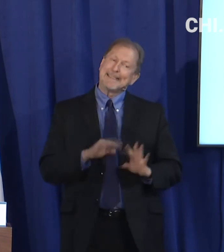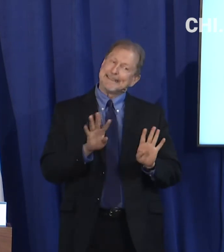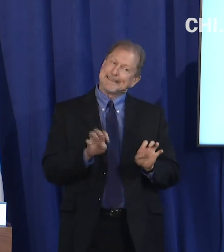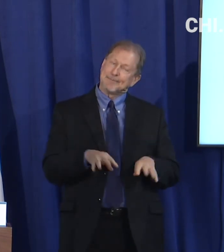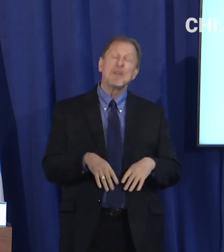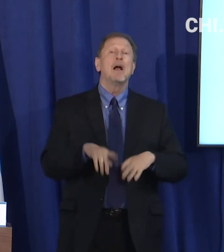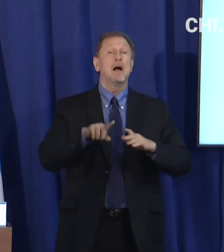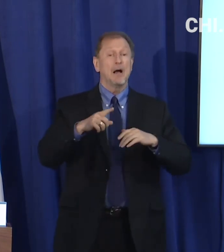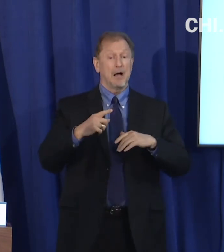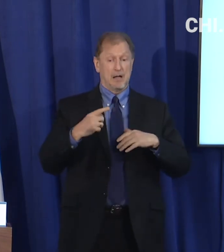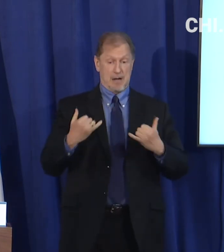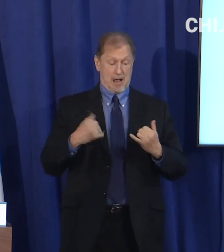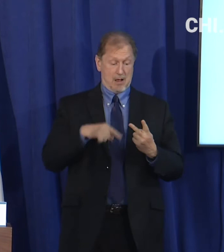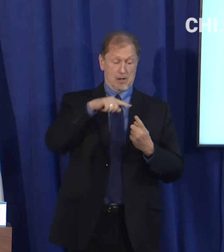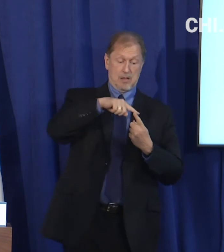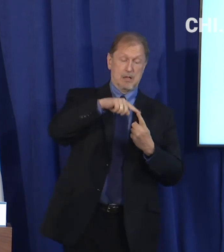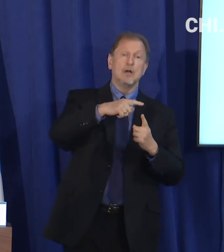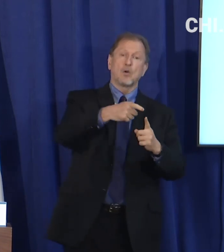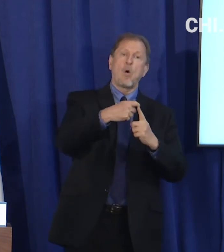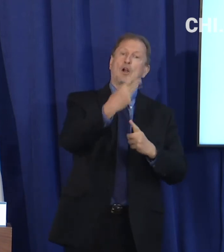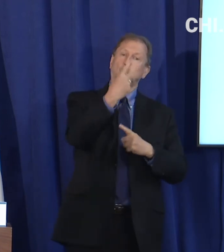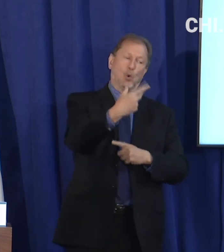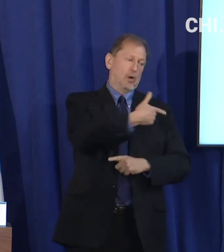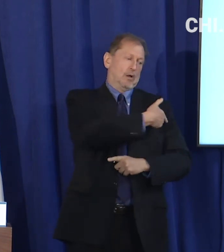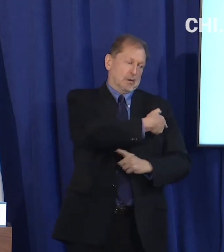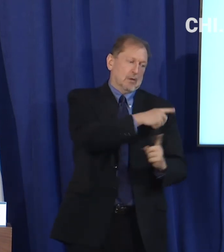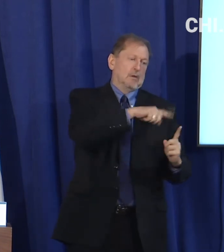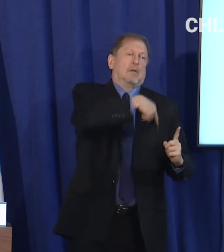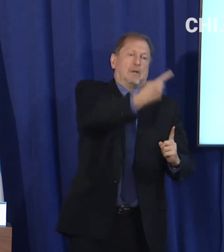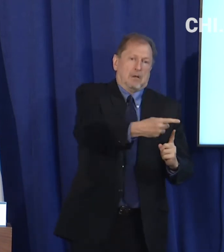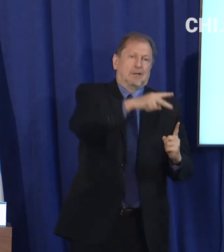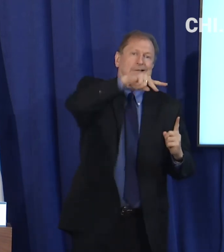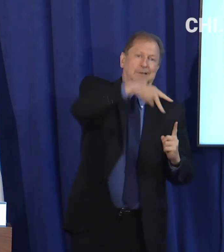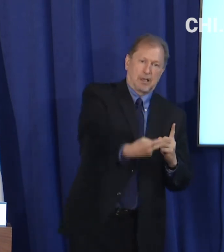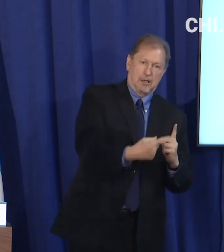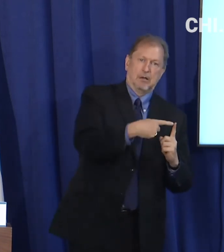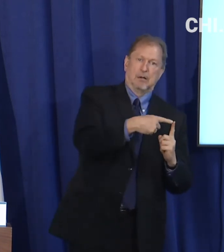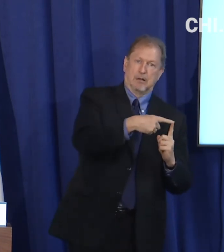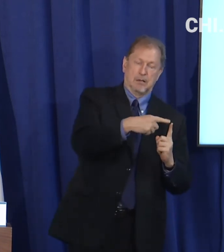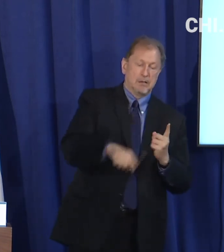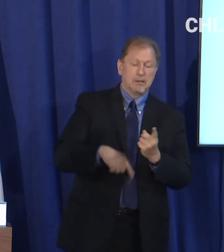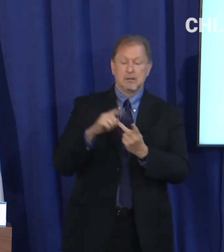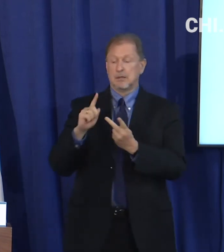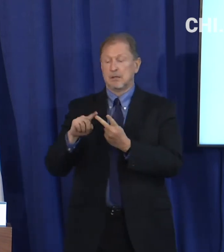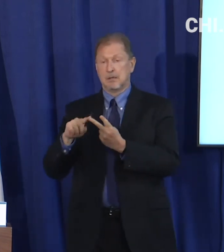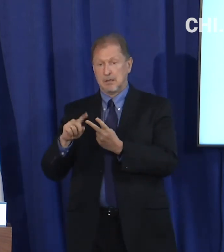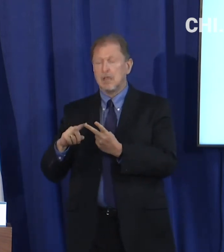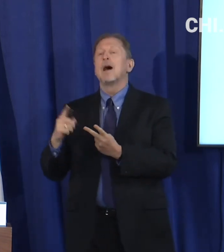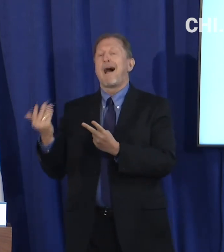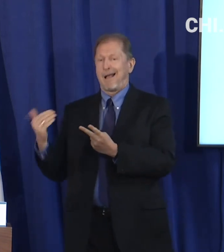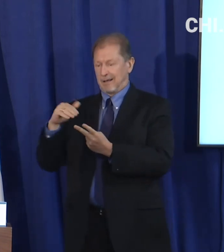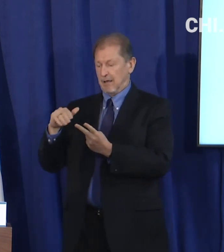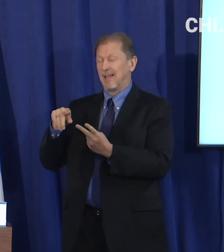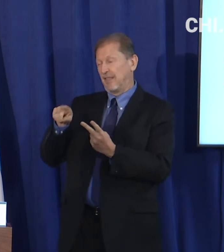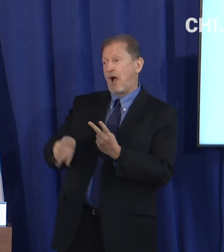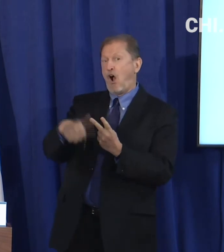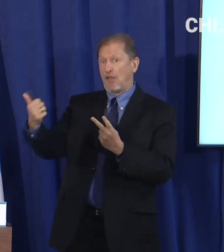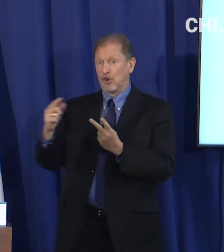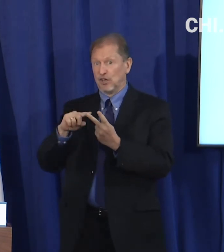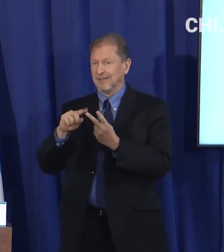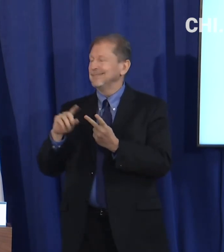So both of these first 2 vaccines that we're talking about, you get a first dose and then you get a second dose, either 21 or 28 days